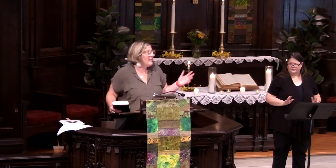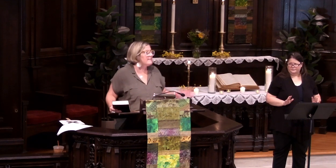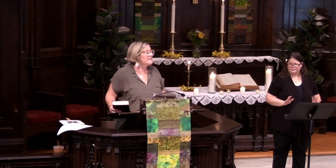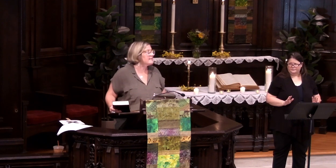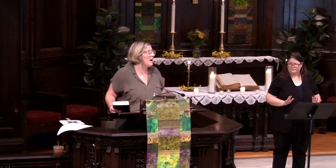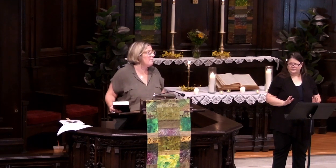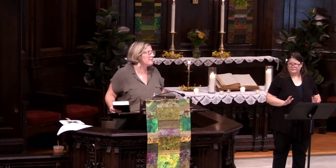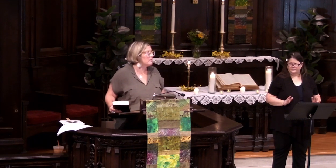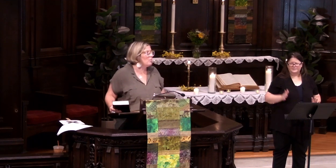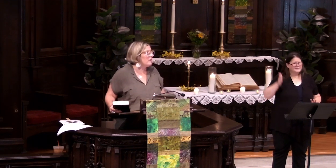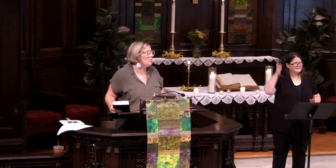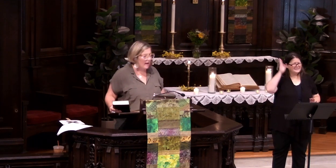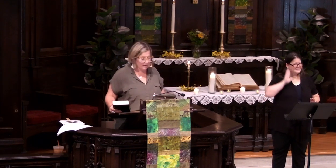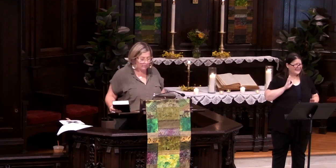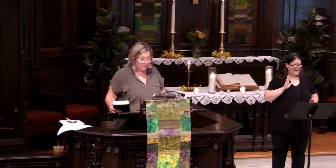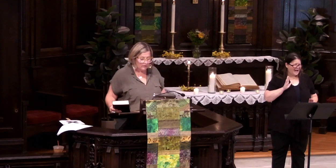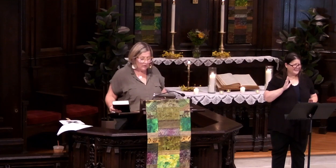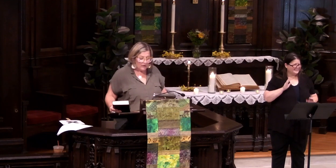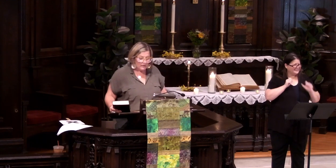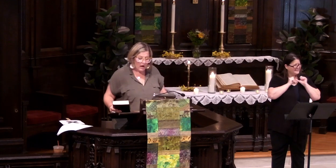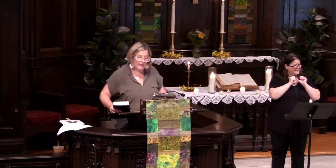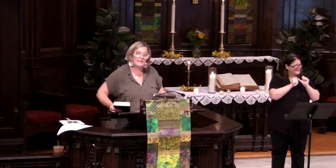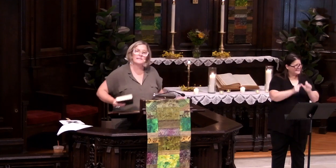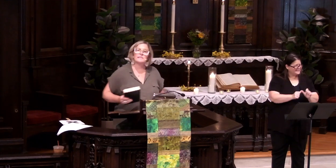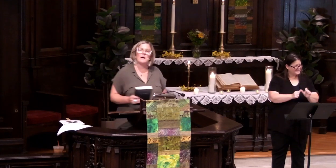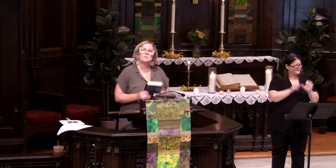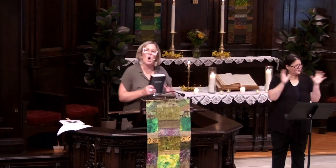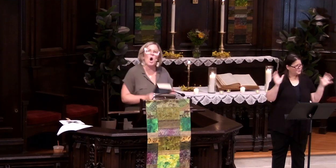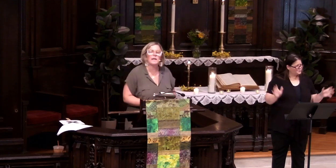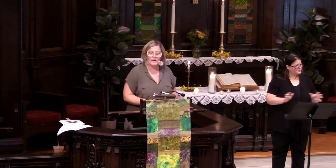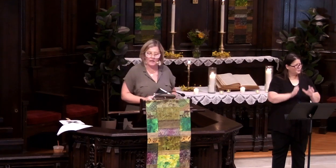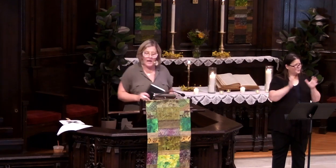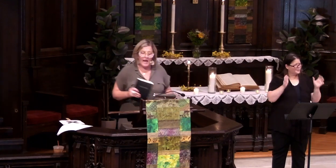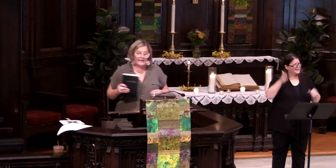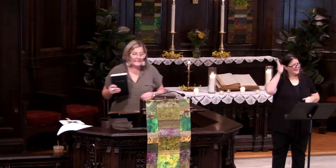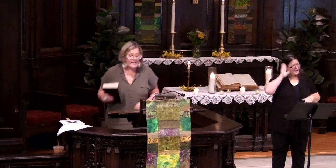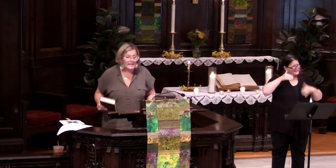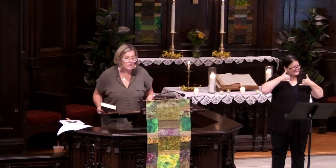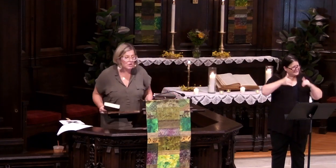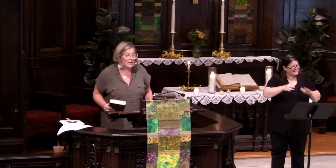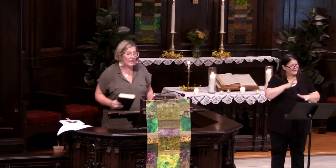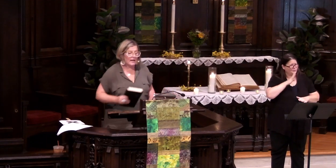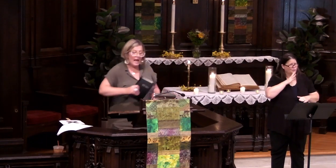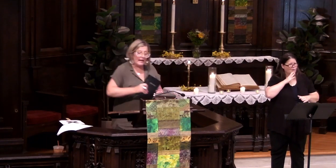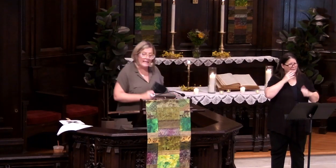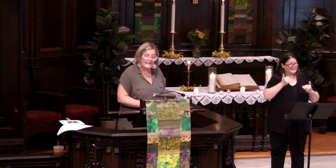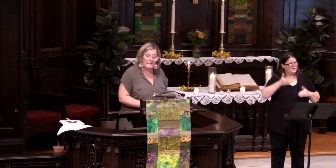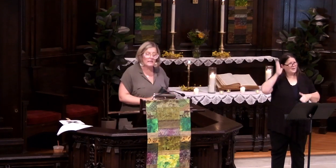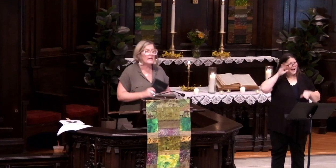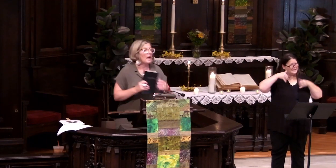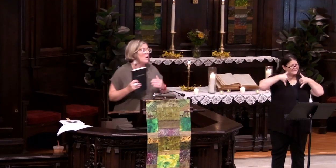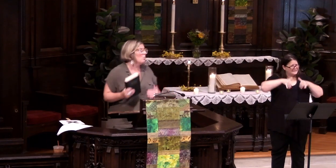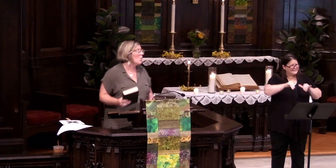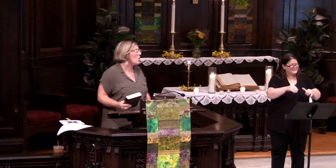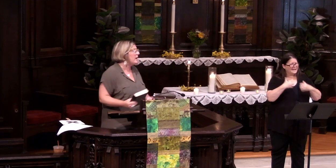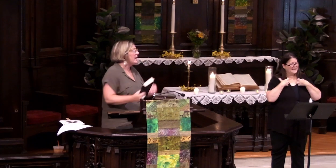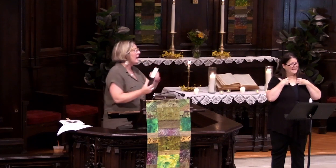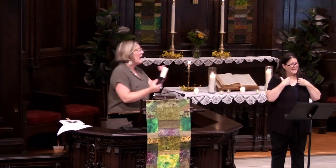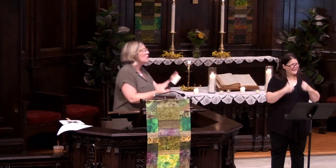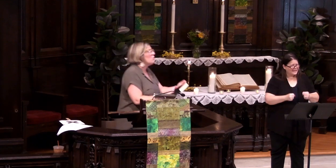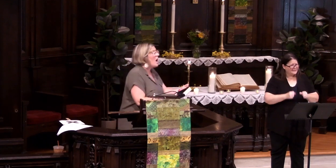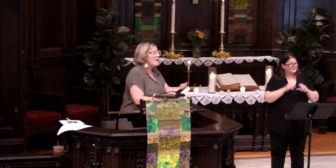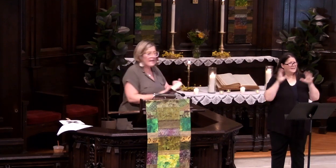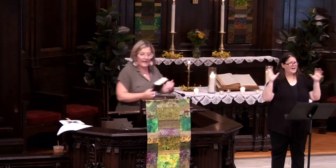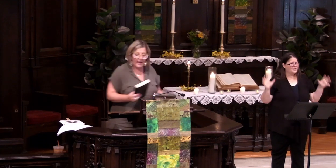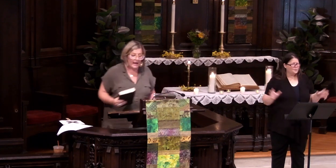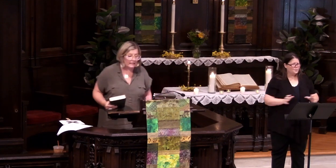Because God hasn't stopped, we know that. God hasn't stopped talking and teaching and healing and working